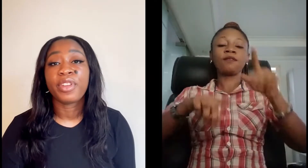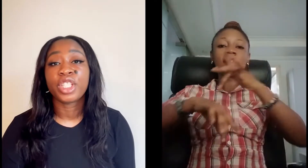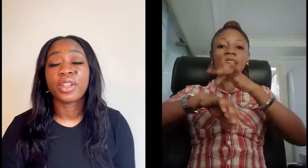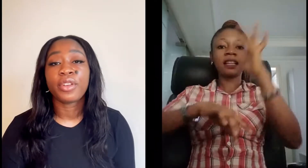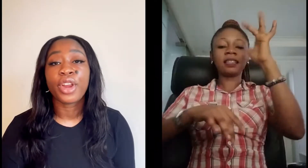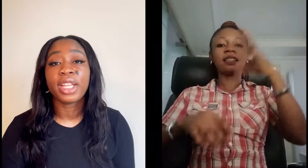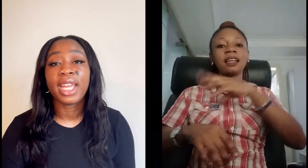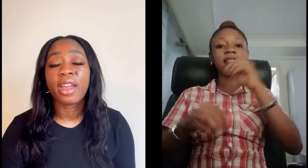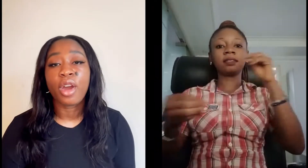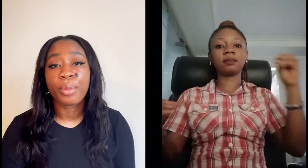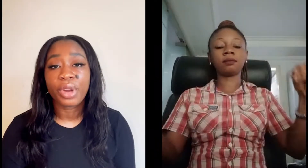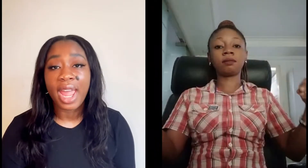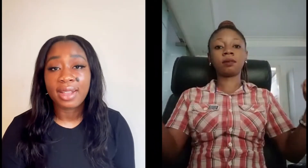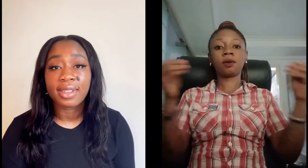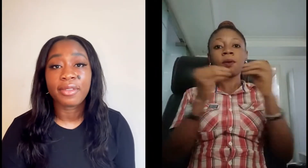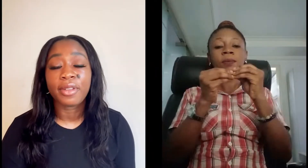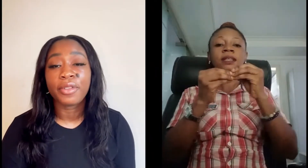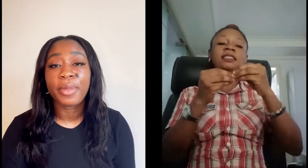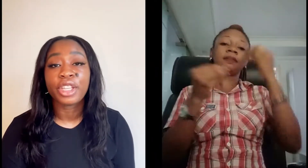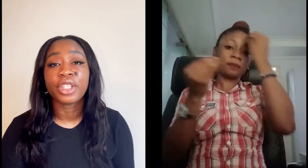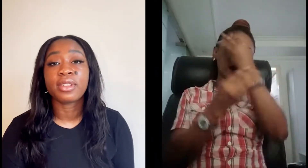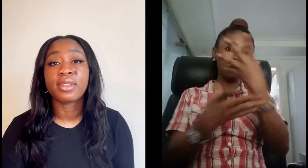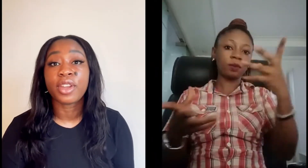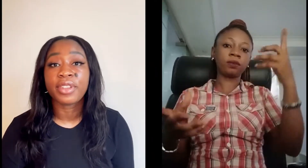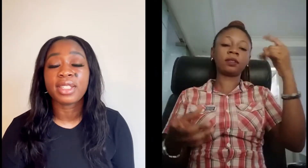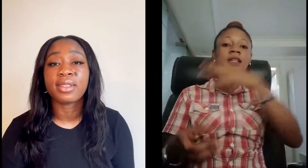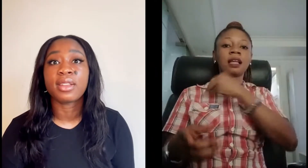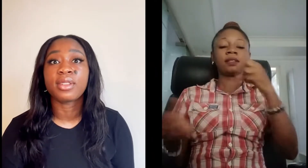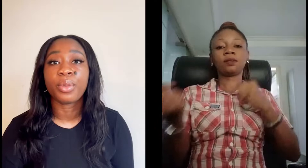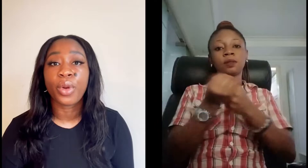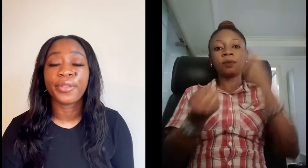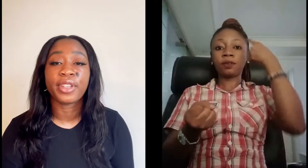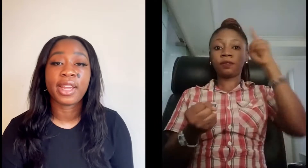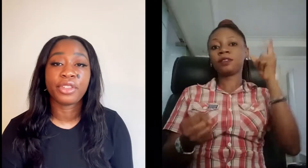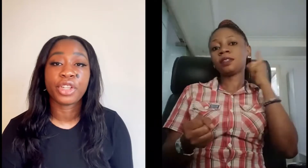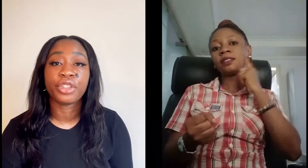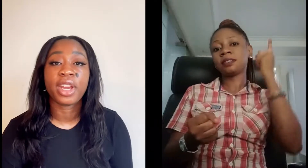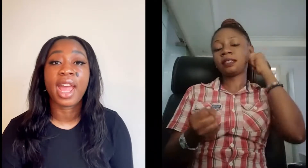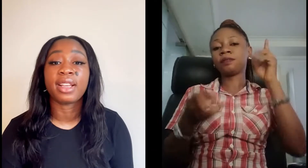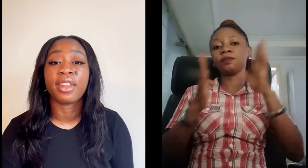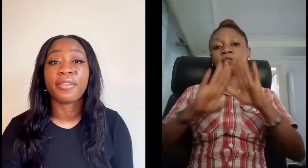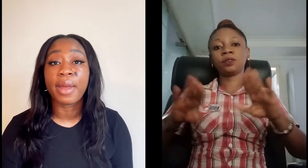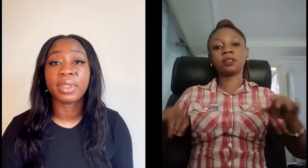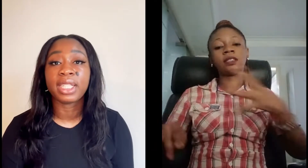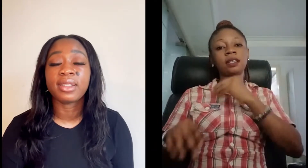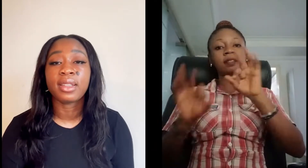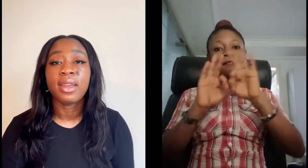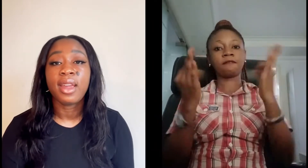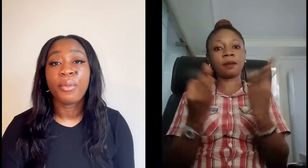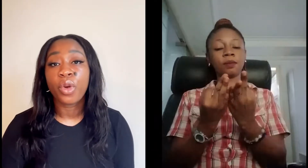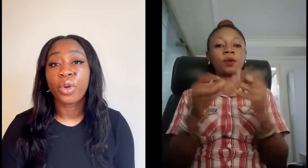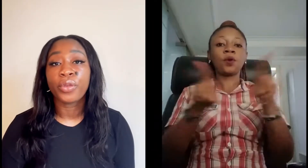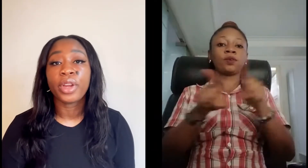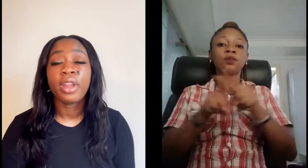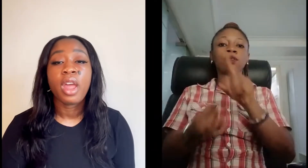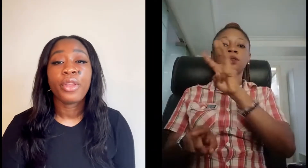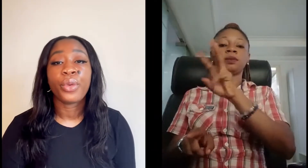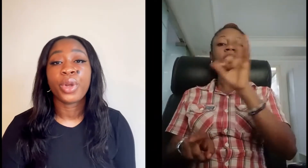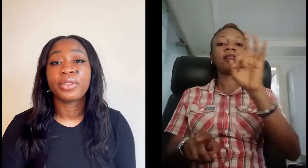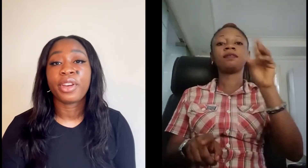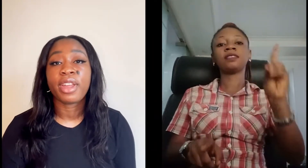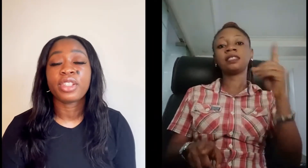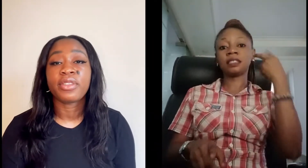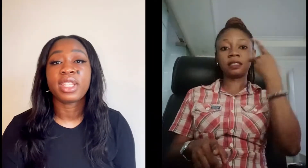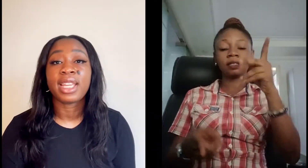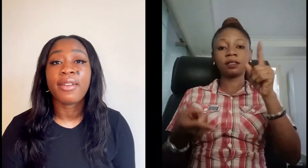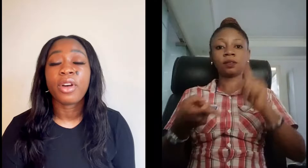the provision of early and comprehensive information, services, and support for deaf children and their families. Moreover, the